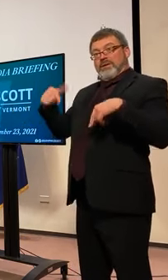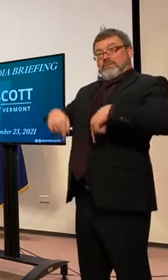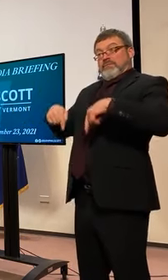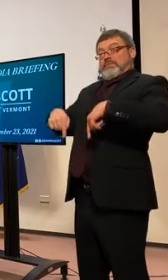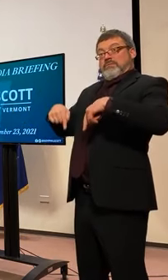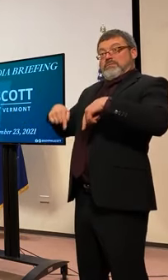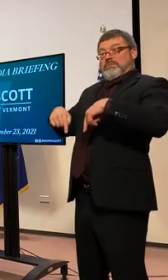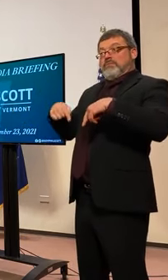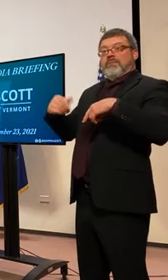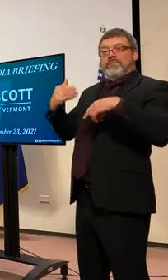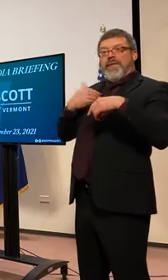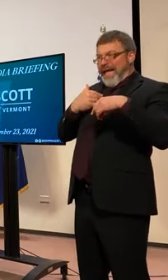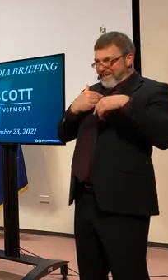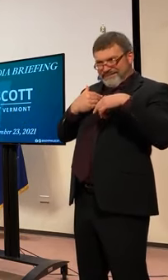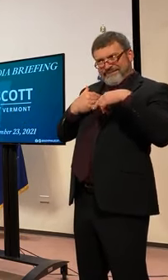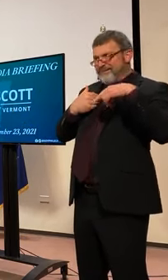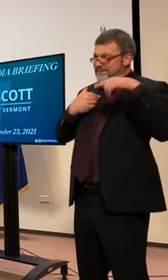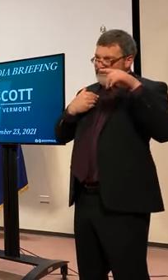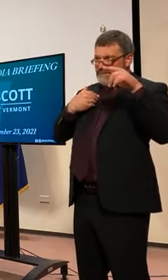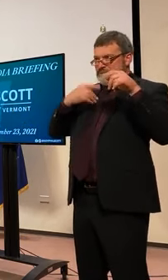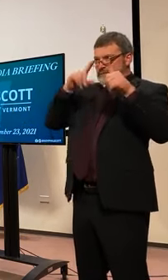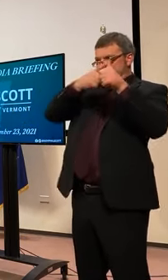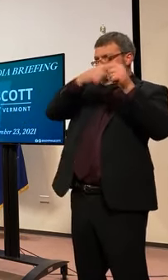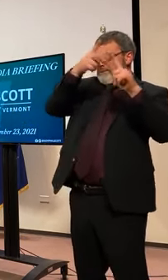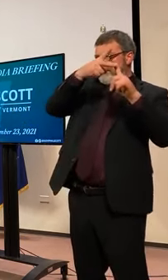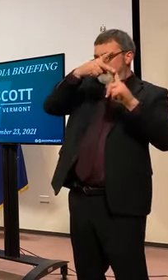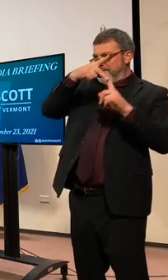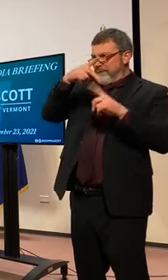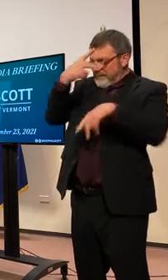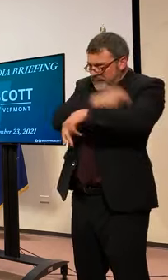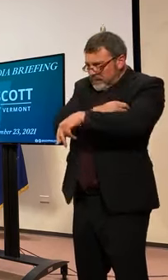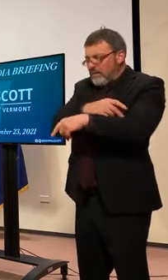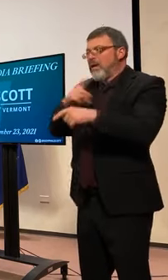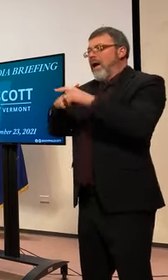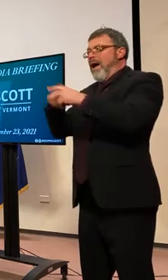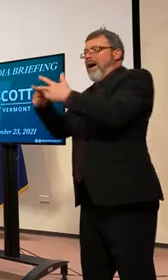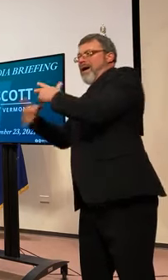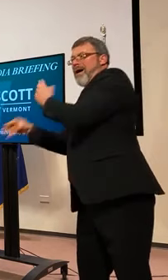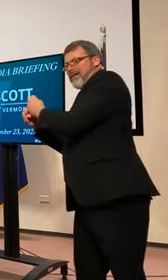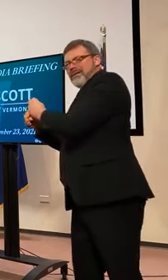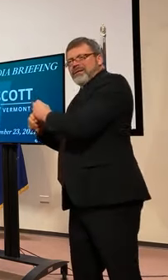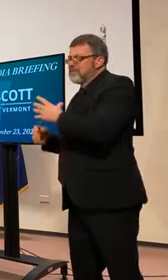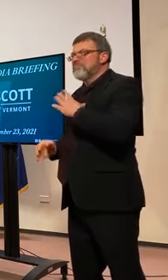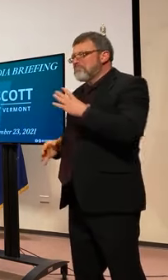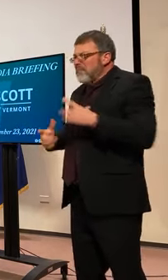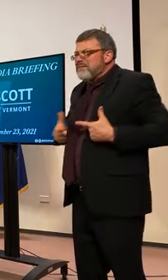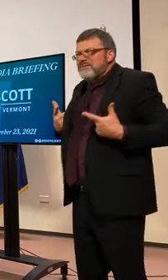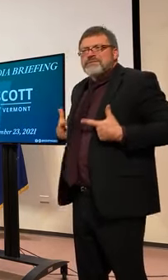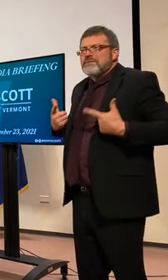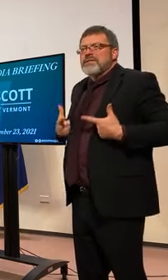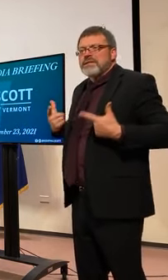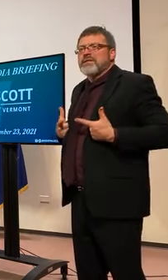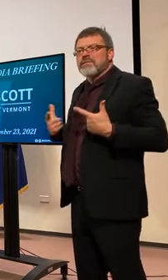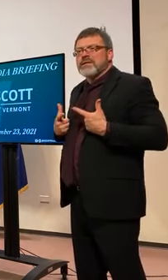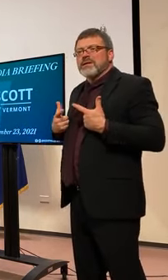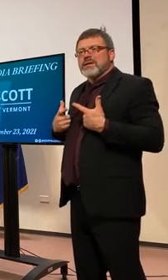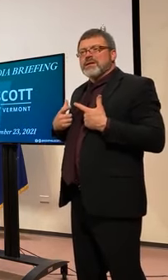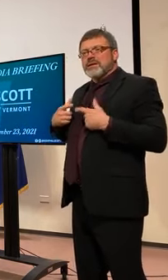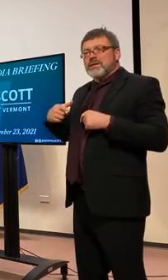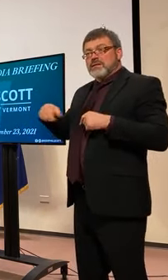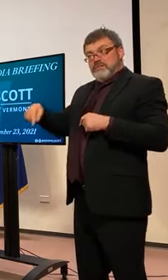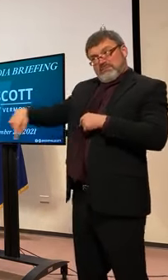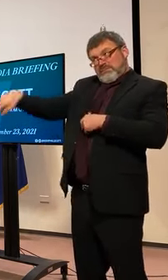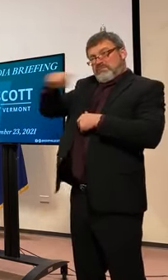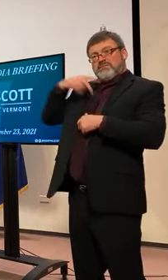got vaccinated early on. Like the majority of Vermonters who fall into this category and were